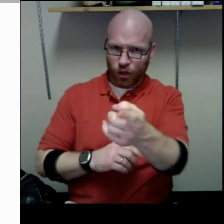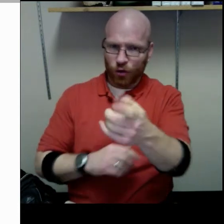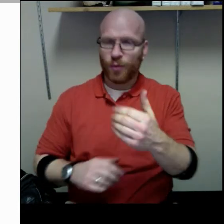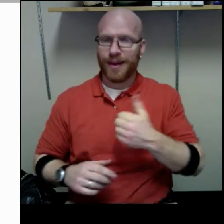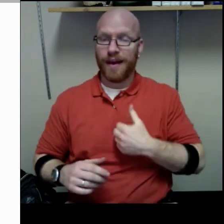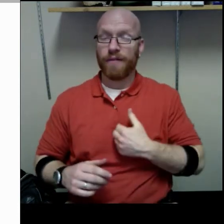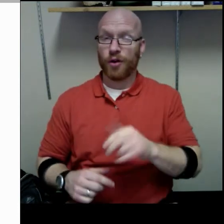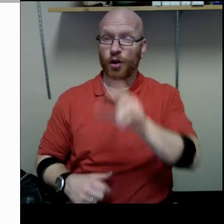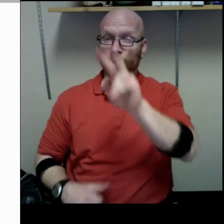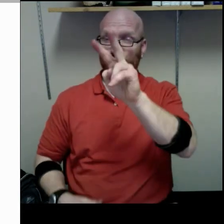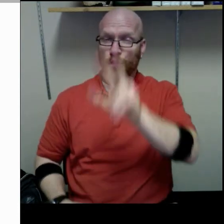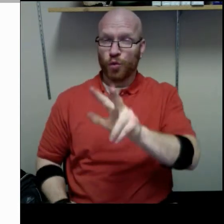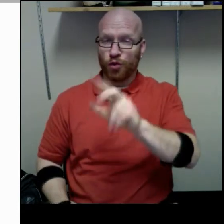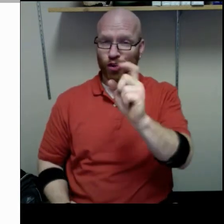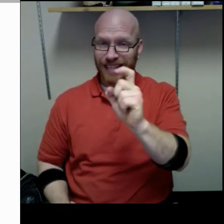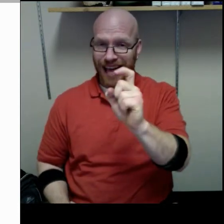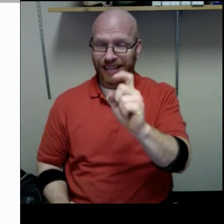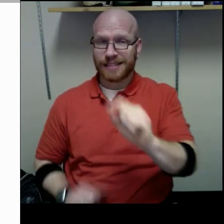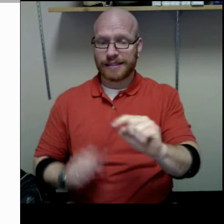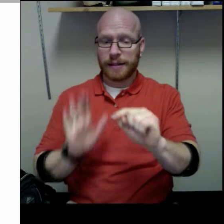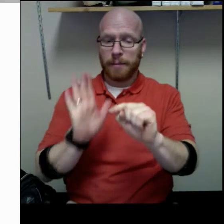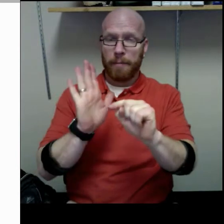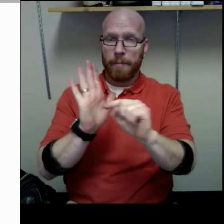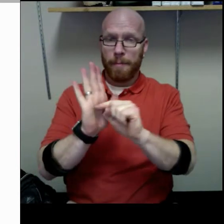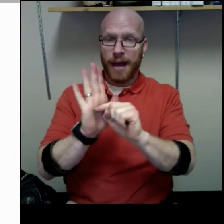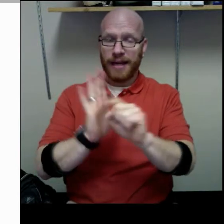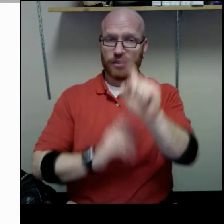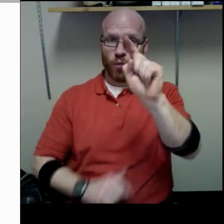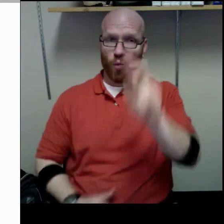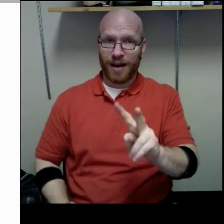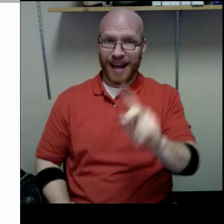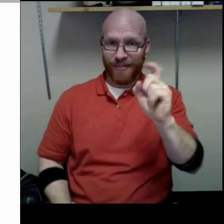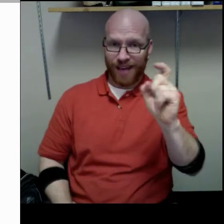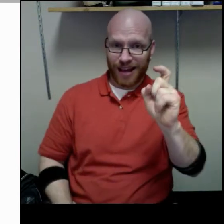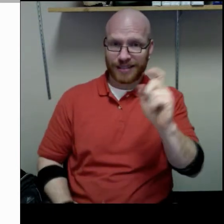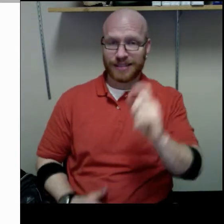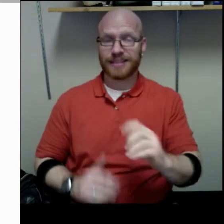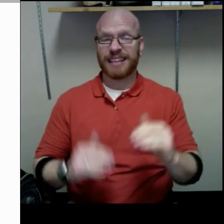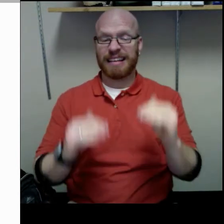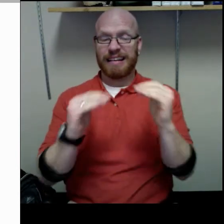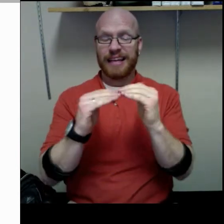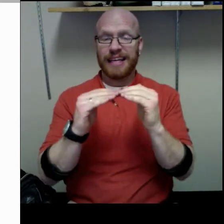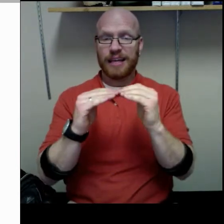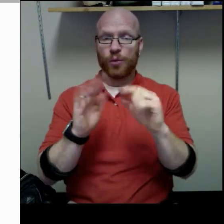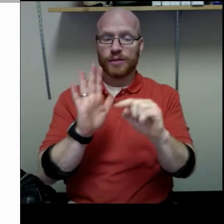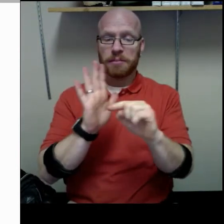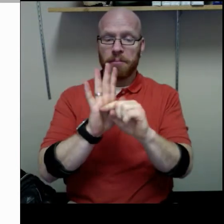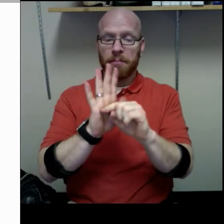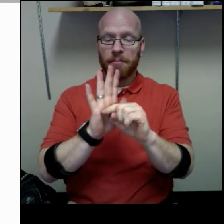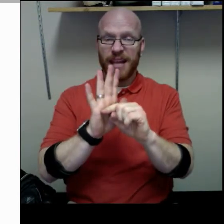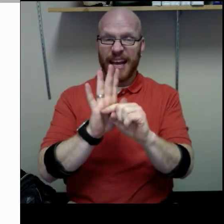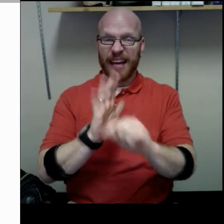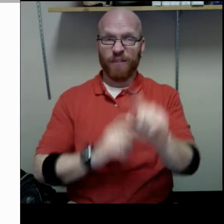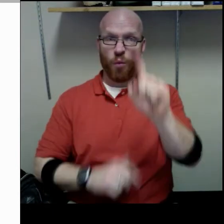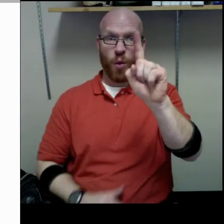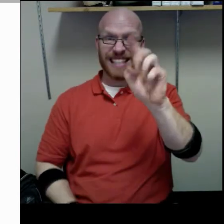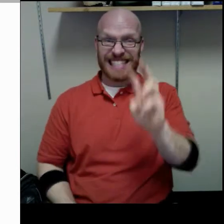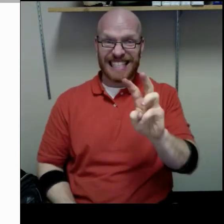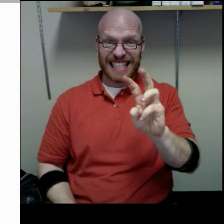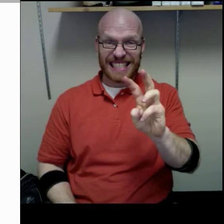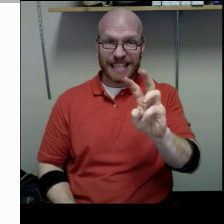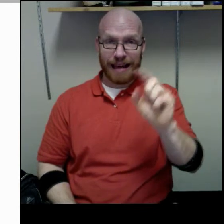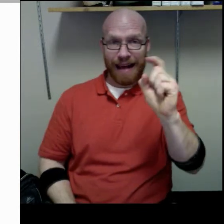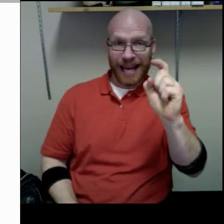example here we have two-thirds x minus one-half x equals negative